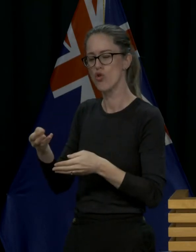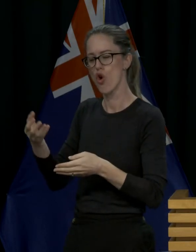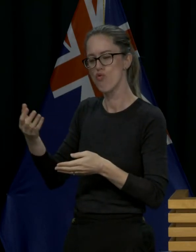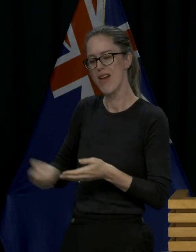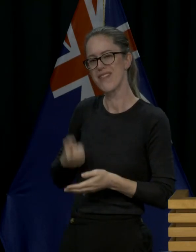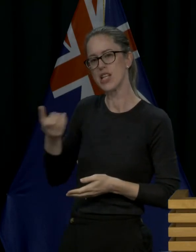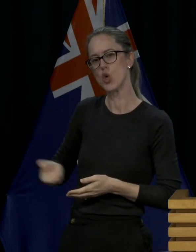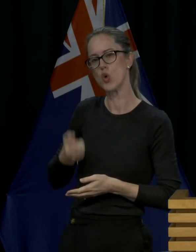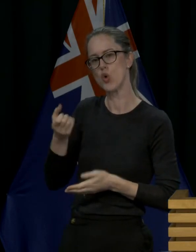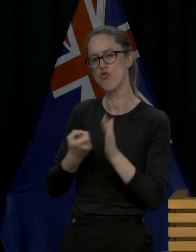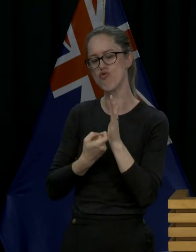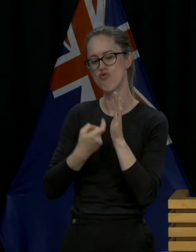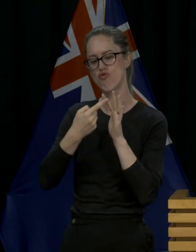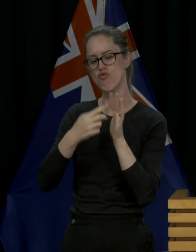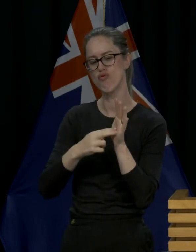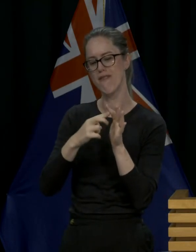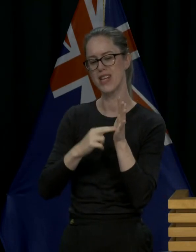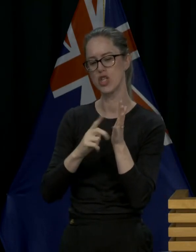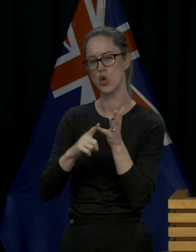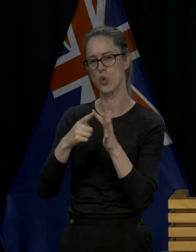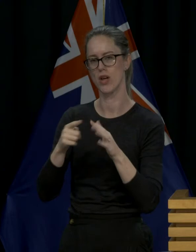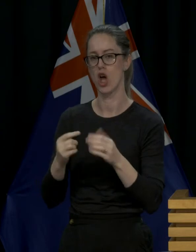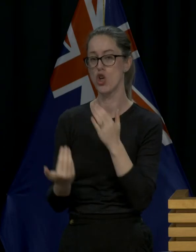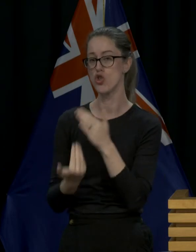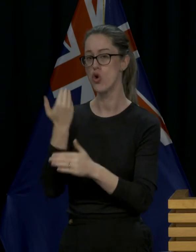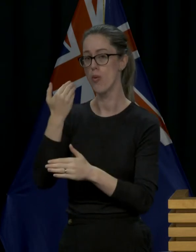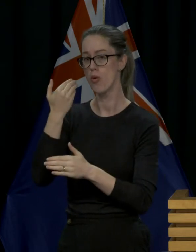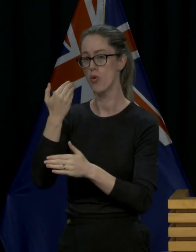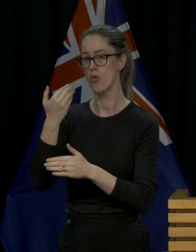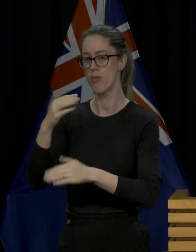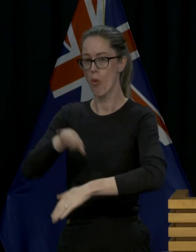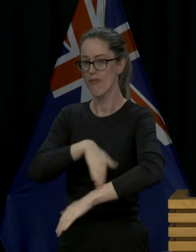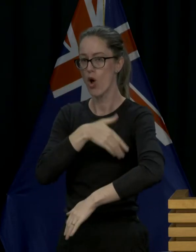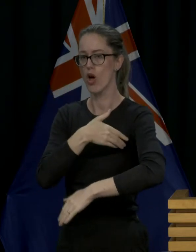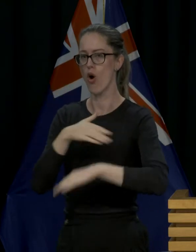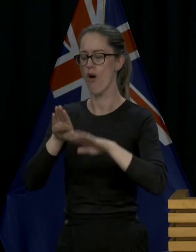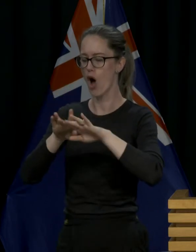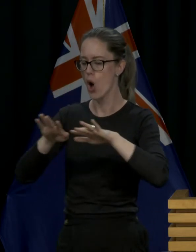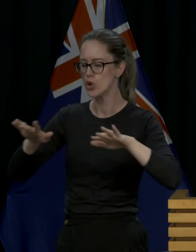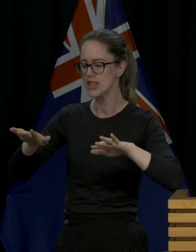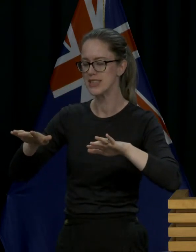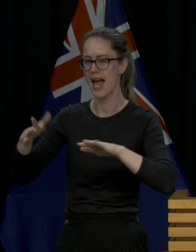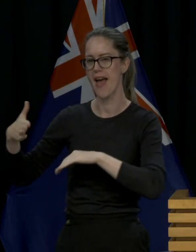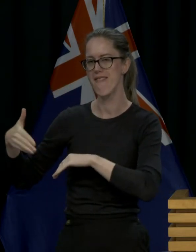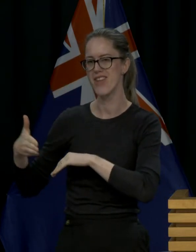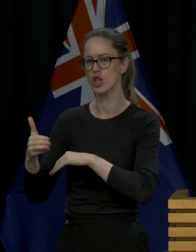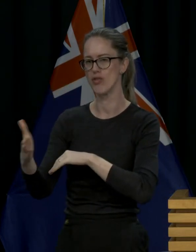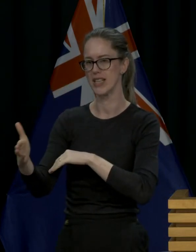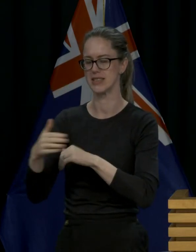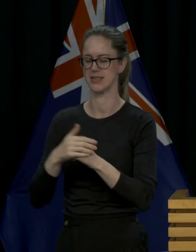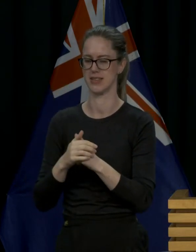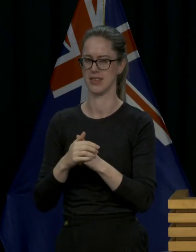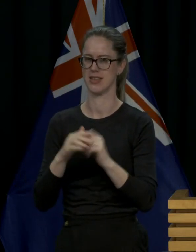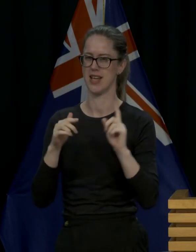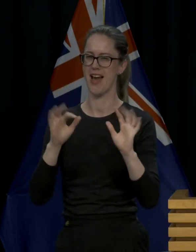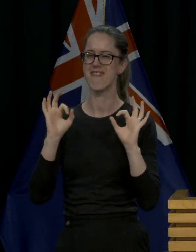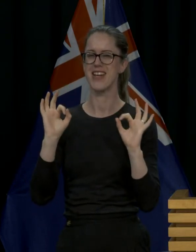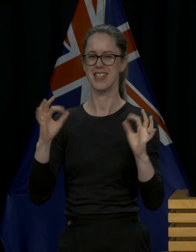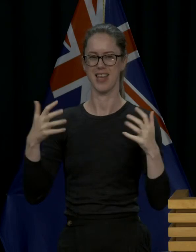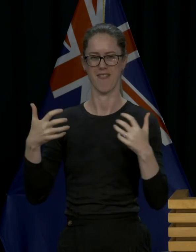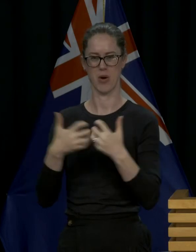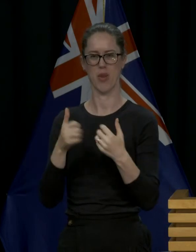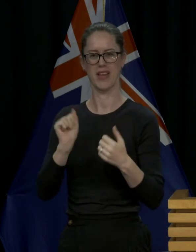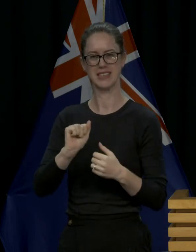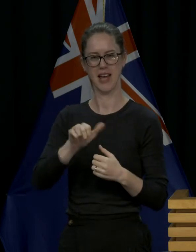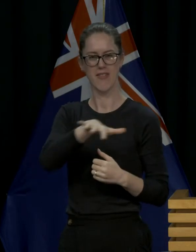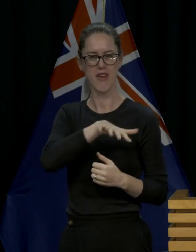a newly named portfolio of oceans and fisheries. This is an excellent fit with the existing